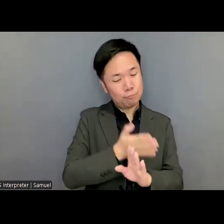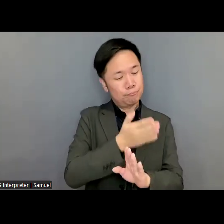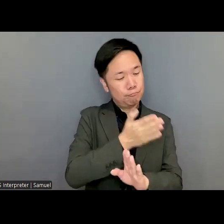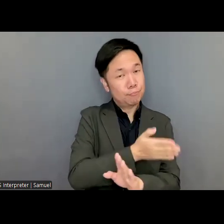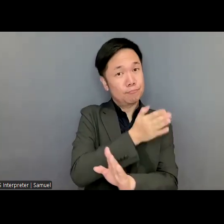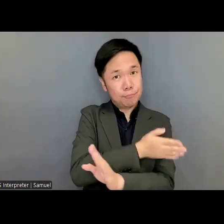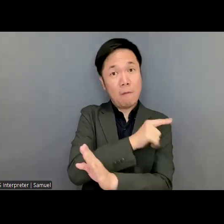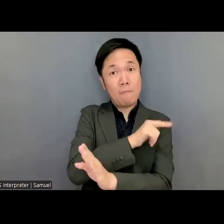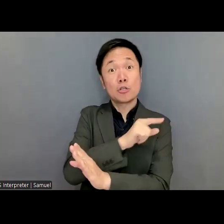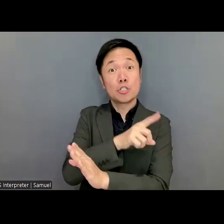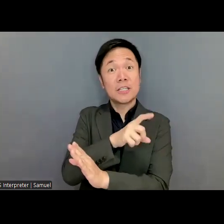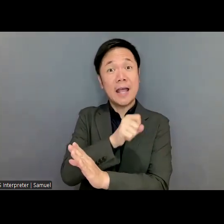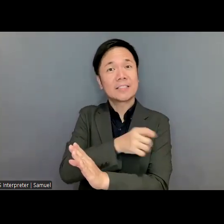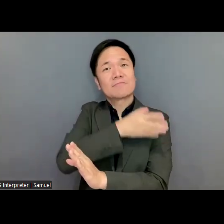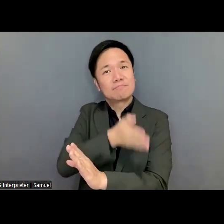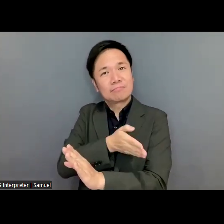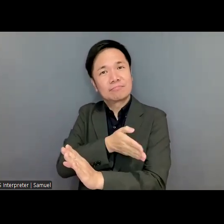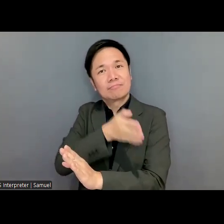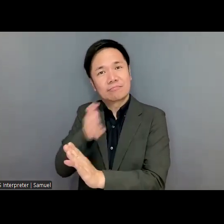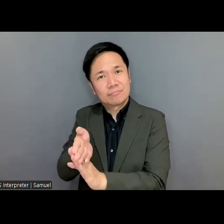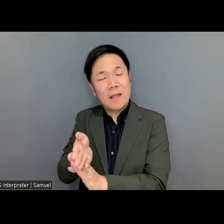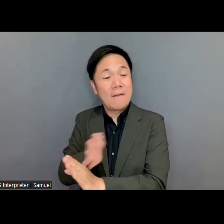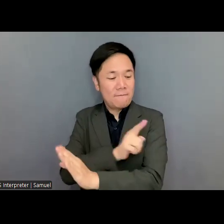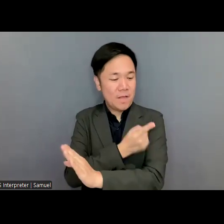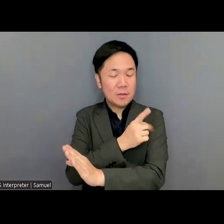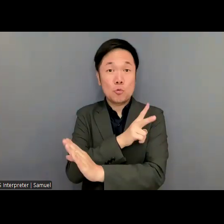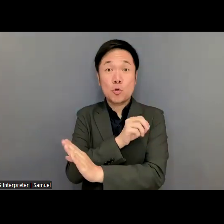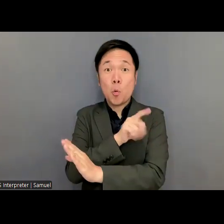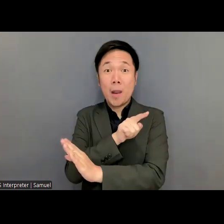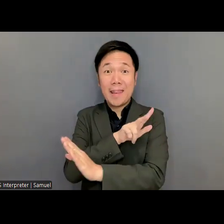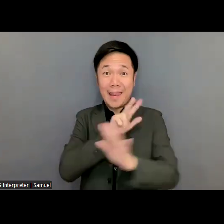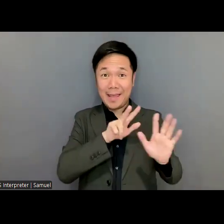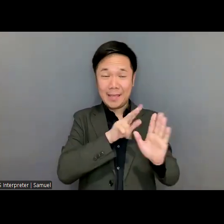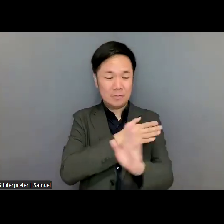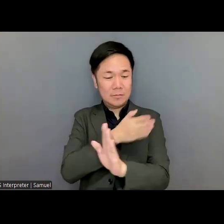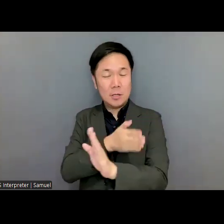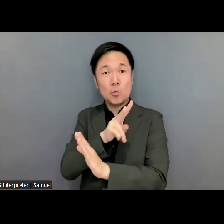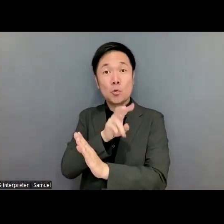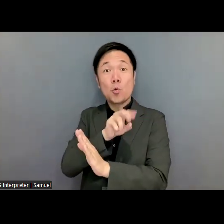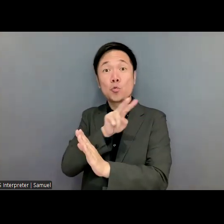in Global Disability Summit 2018 and 2022.